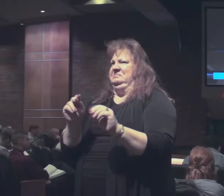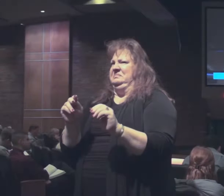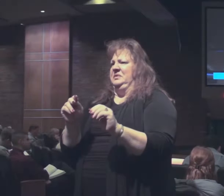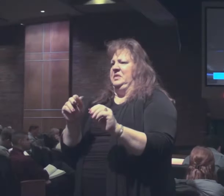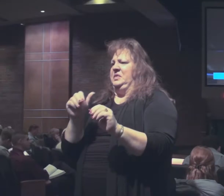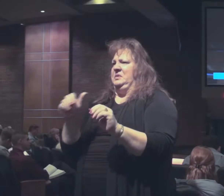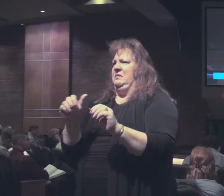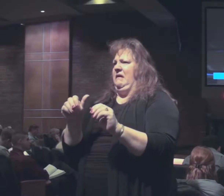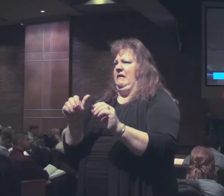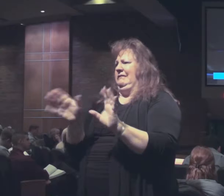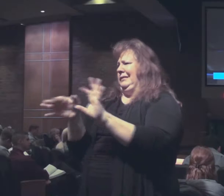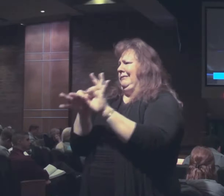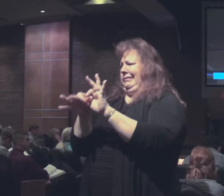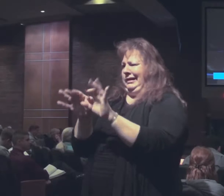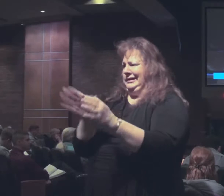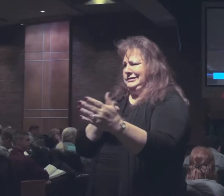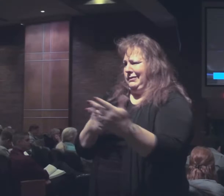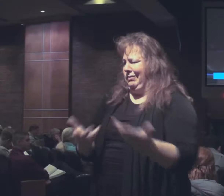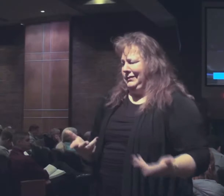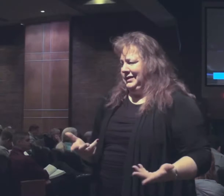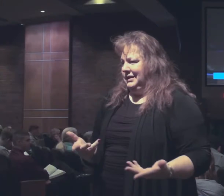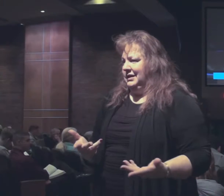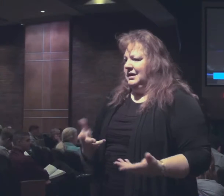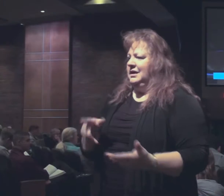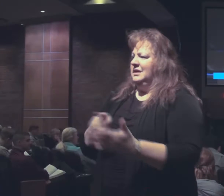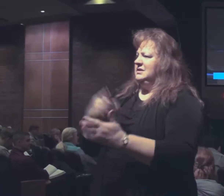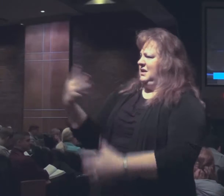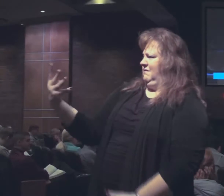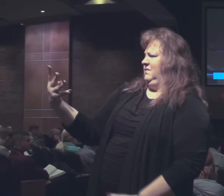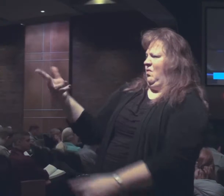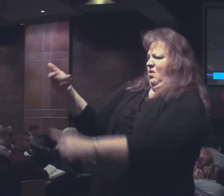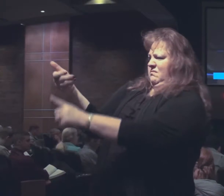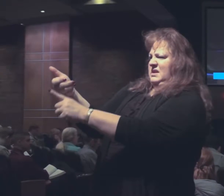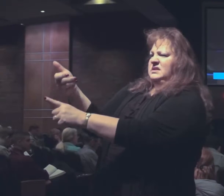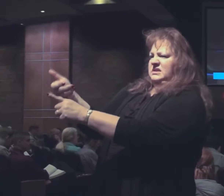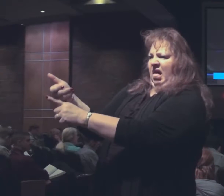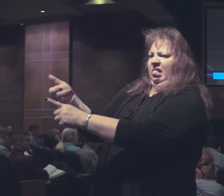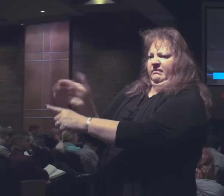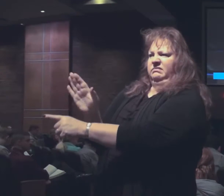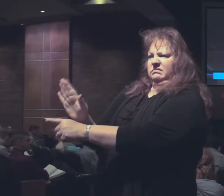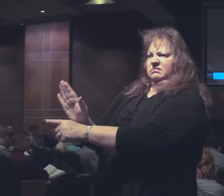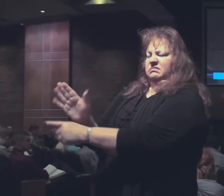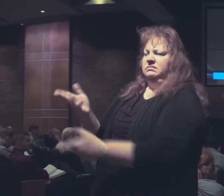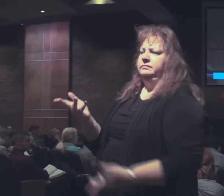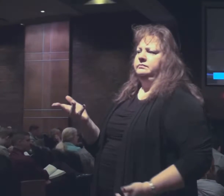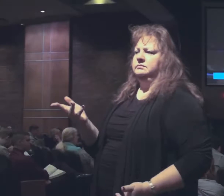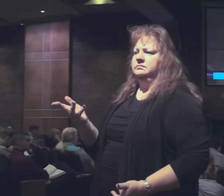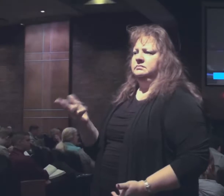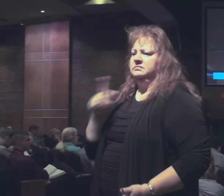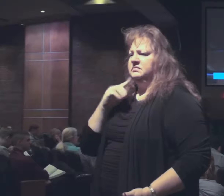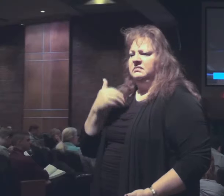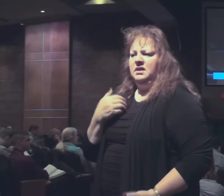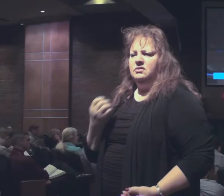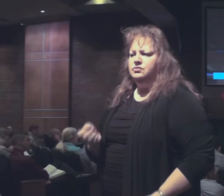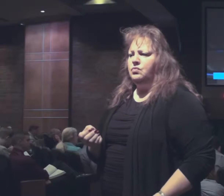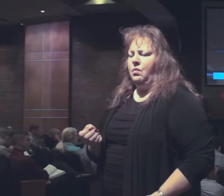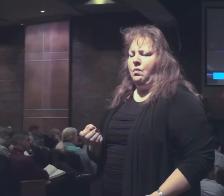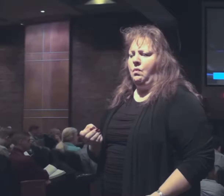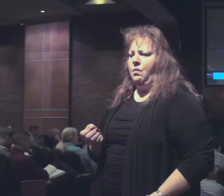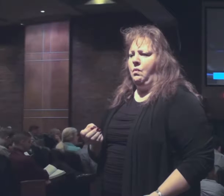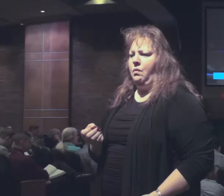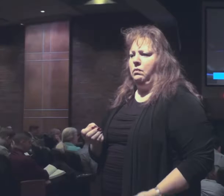change the psalm. It seems Psalm 4 stands on its own. There's no